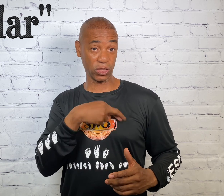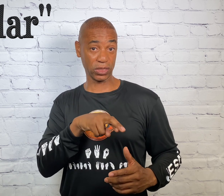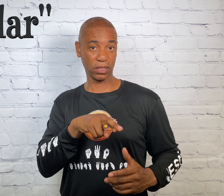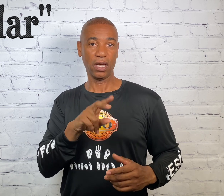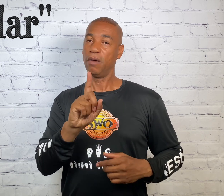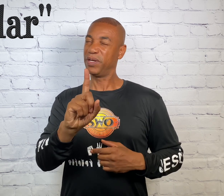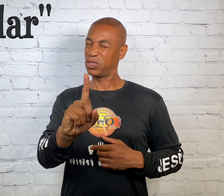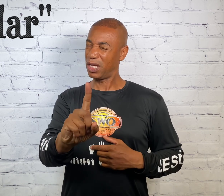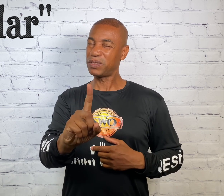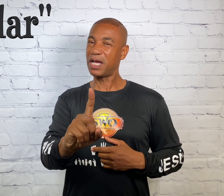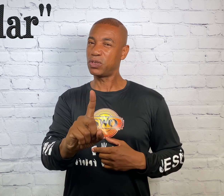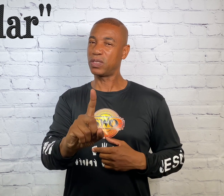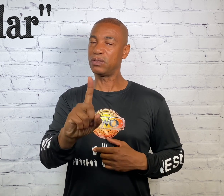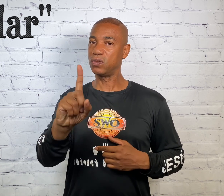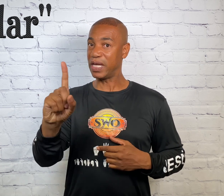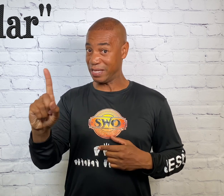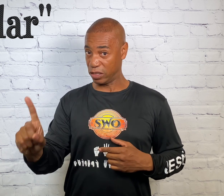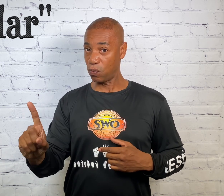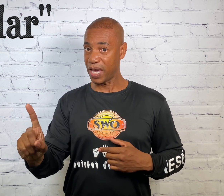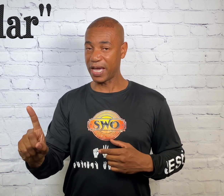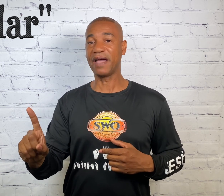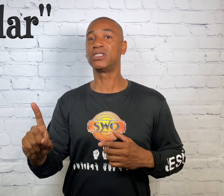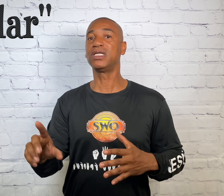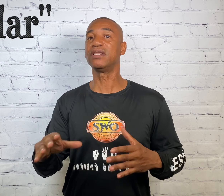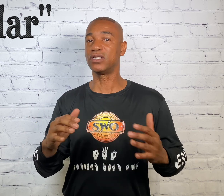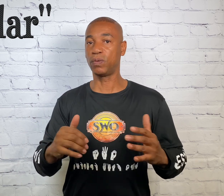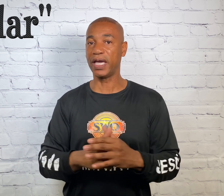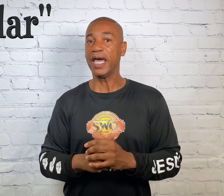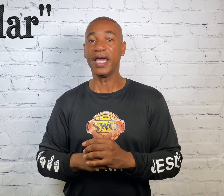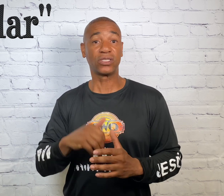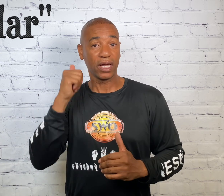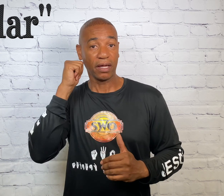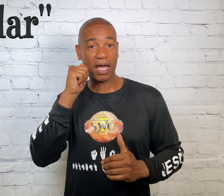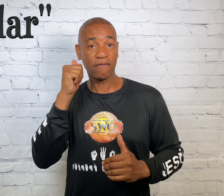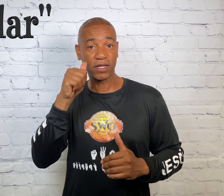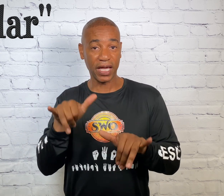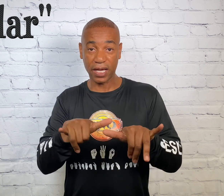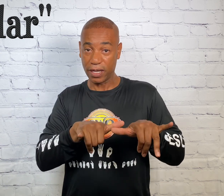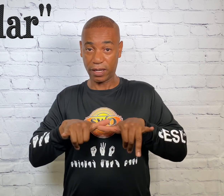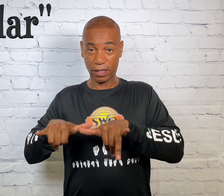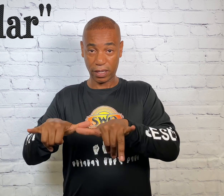religious. But sometimes you can do it another way, and I've seen it this way. It's everyday